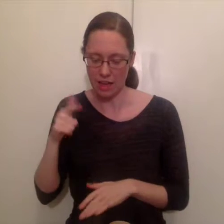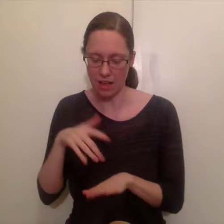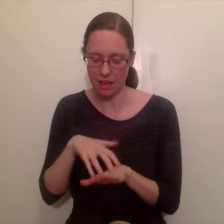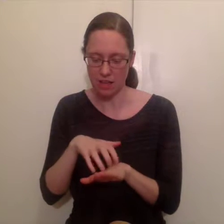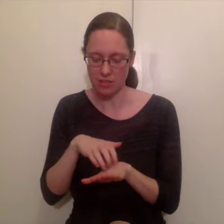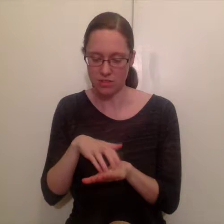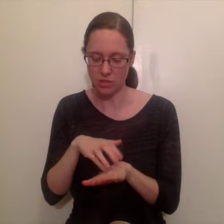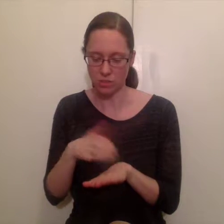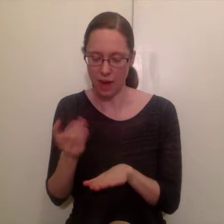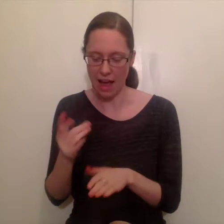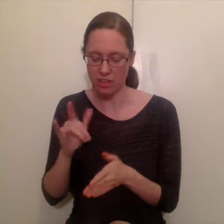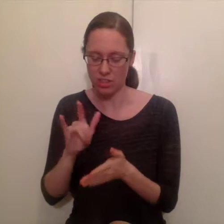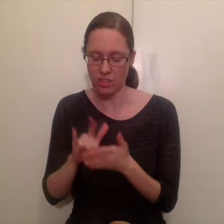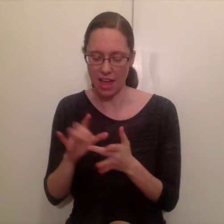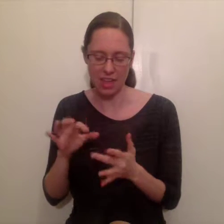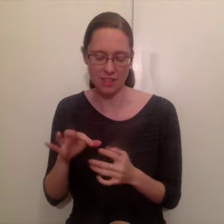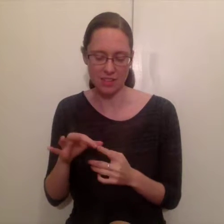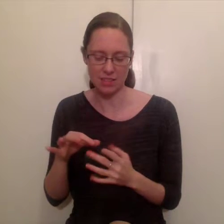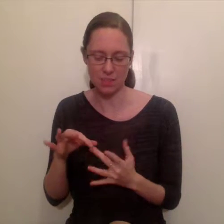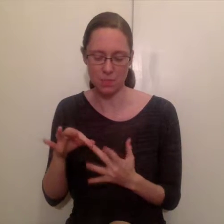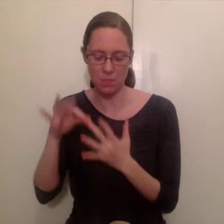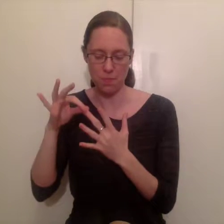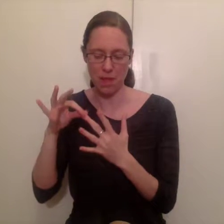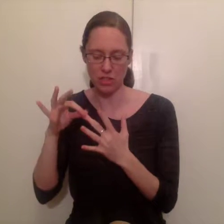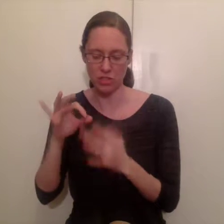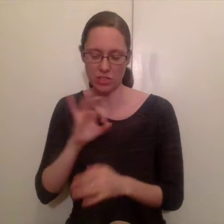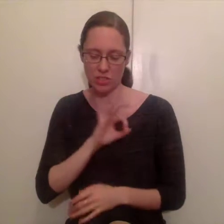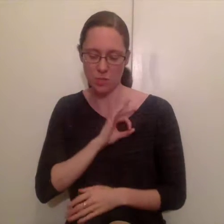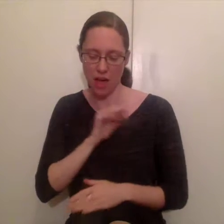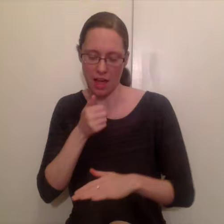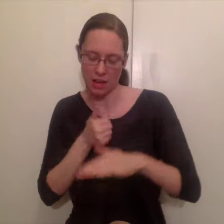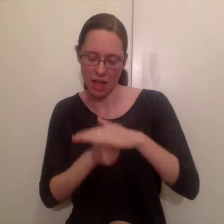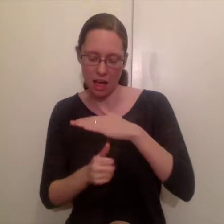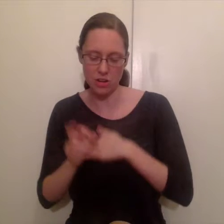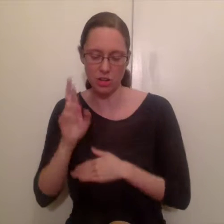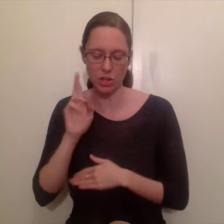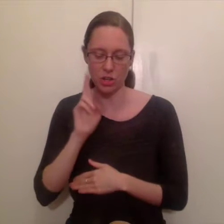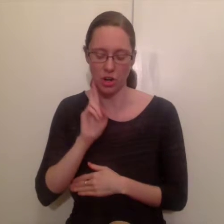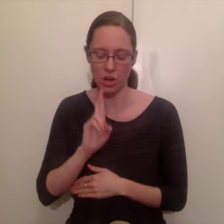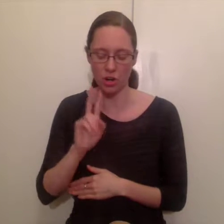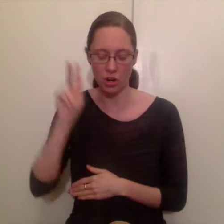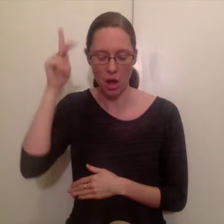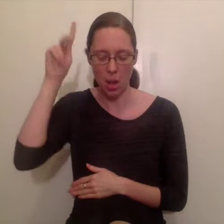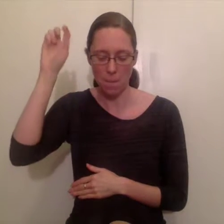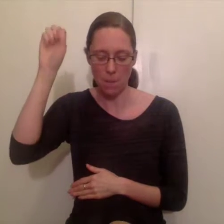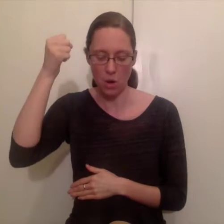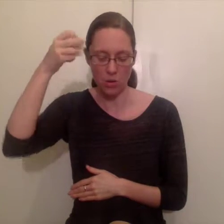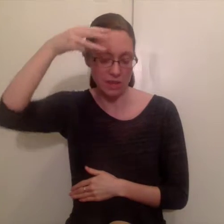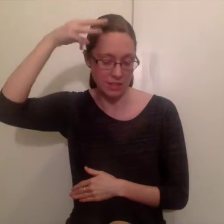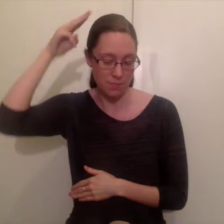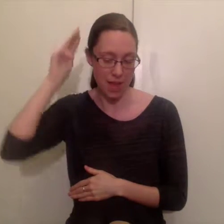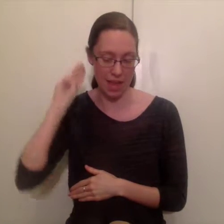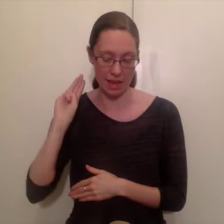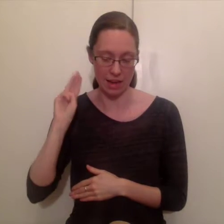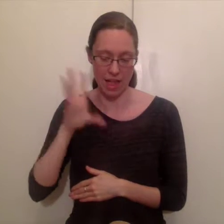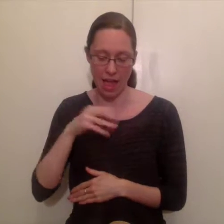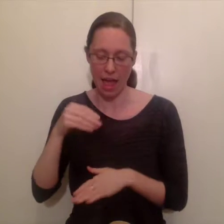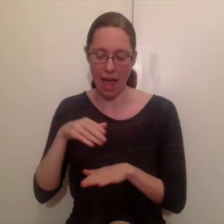Leah scratched that special spot under her pony's mane